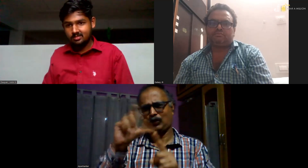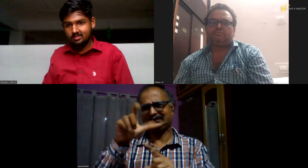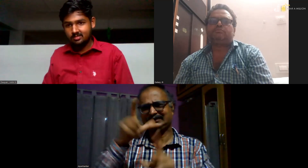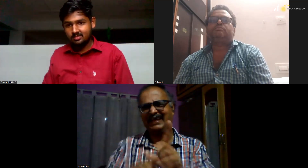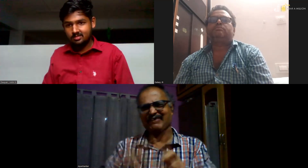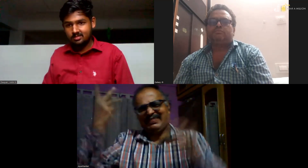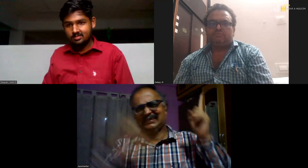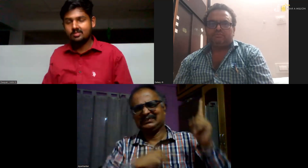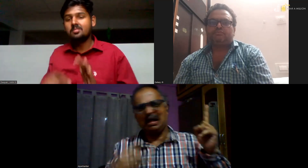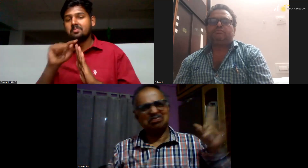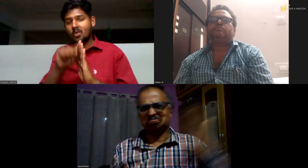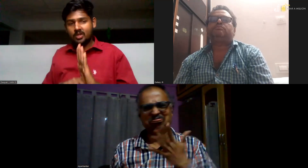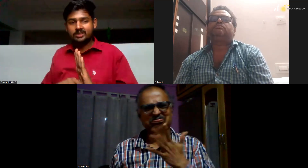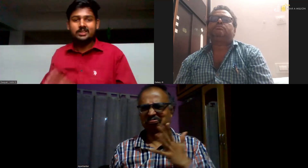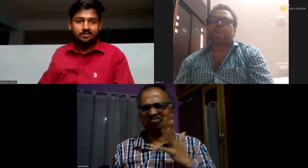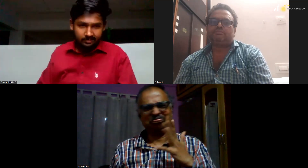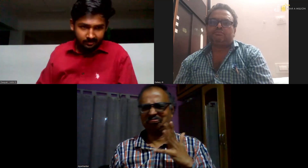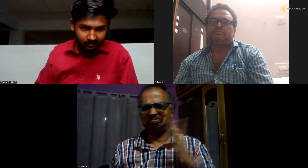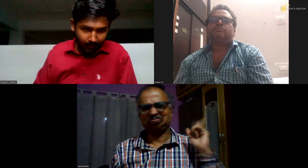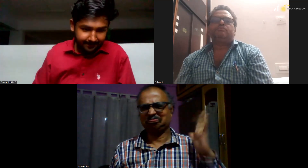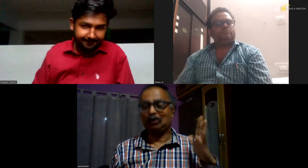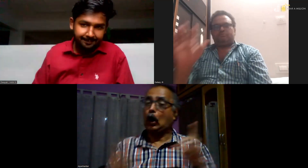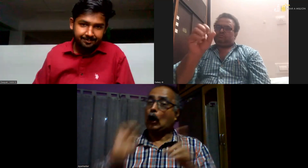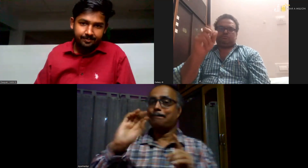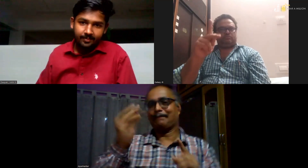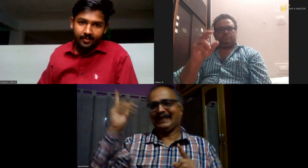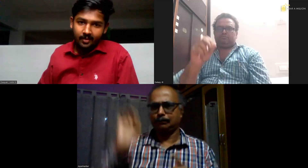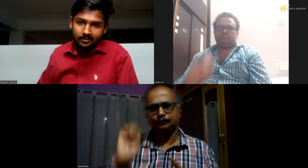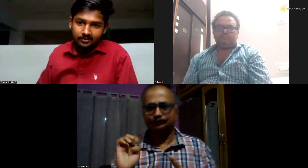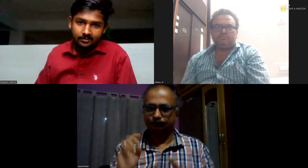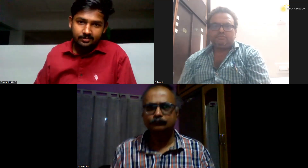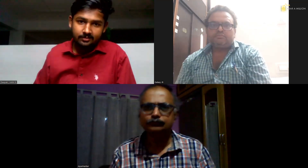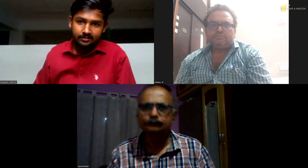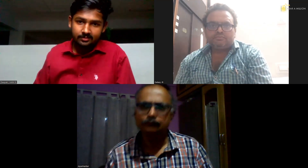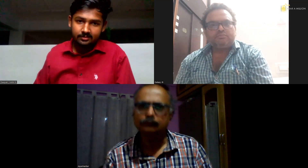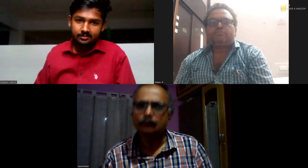And we have many rules and regulations with us.